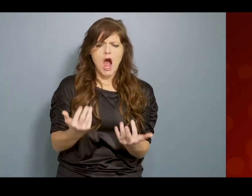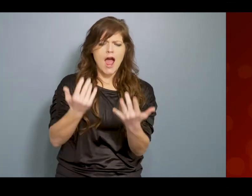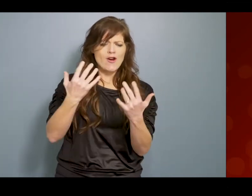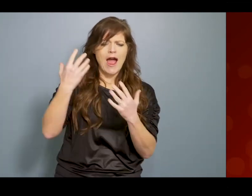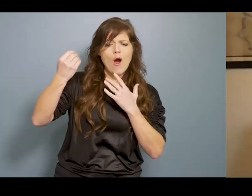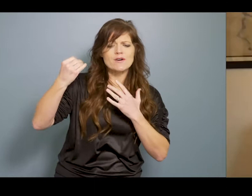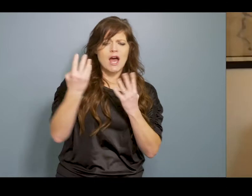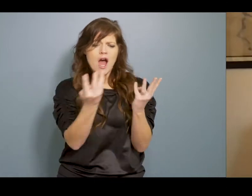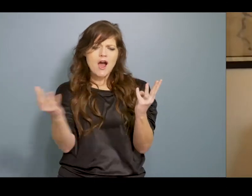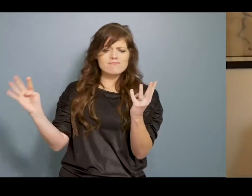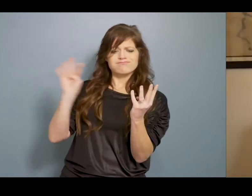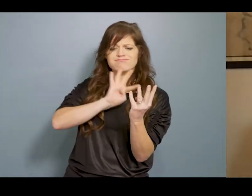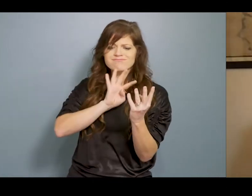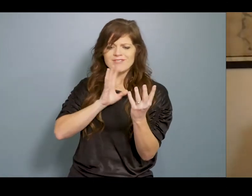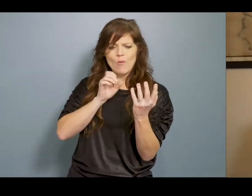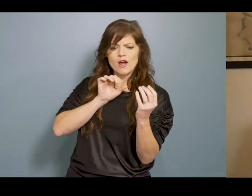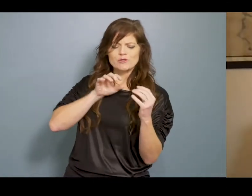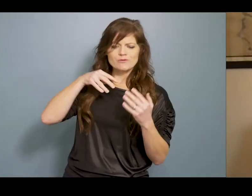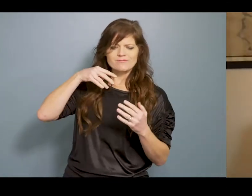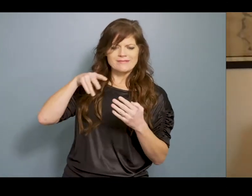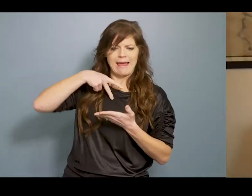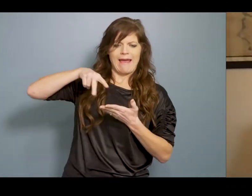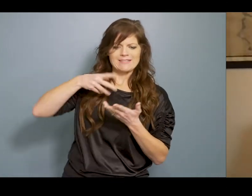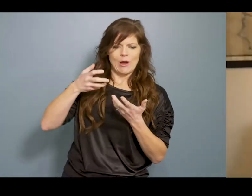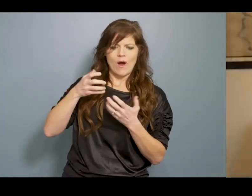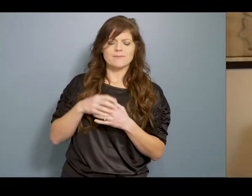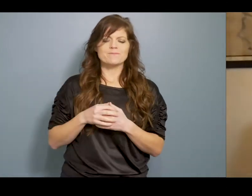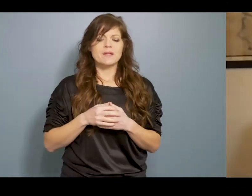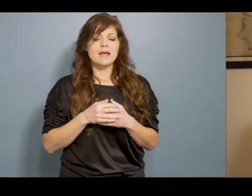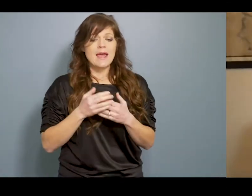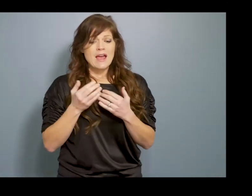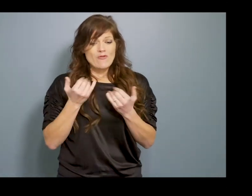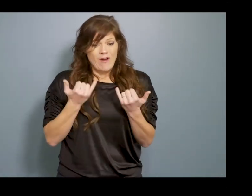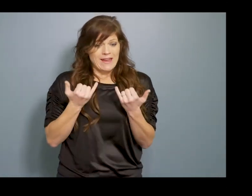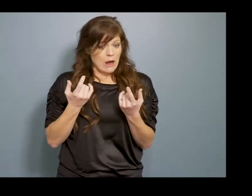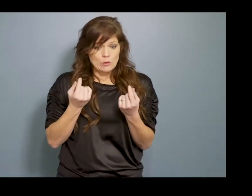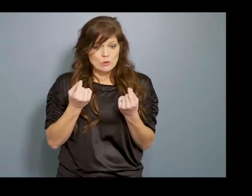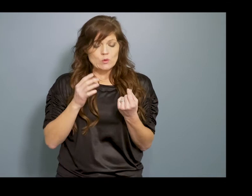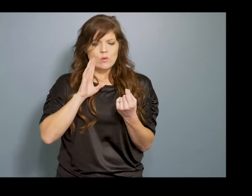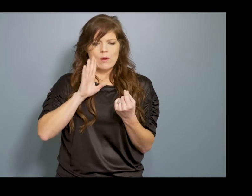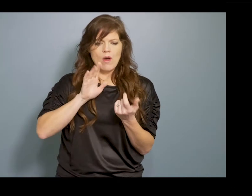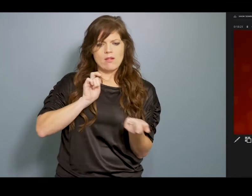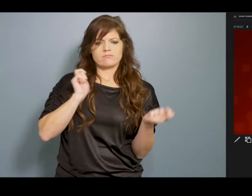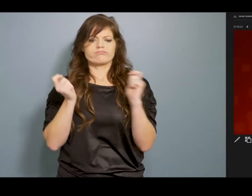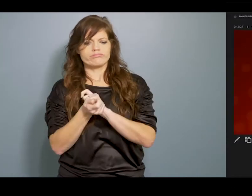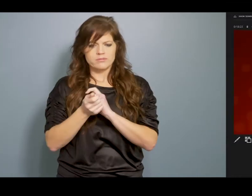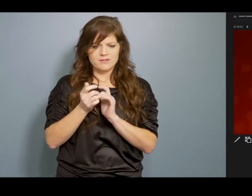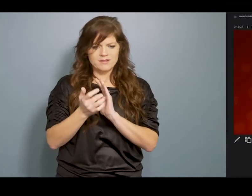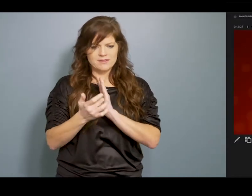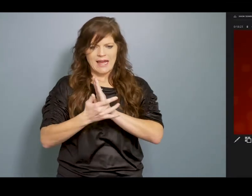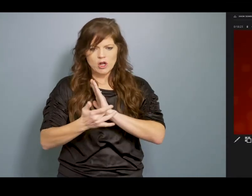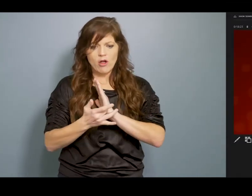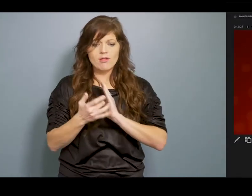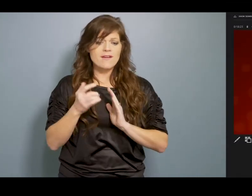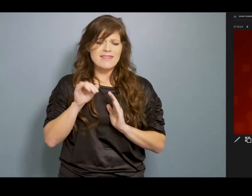So if you'll indulge us, we're doing a little bit of a technical swap right now. That's one of the things that we do here at CWI quite well, is we adapt on the